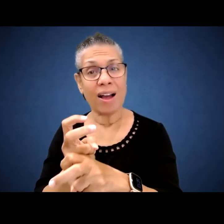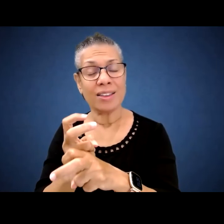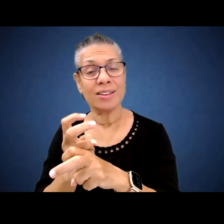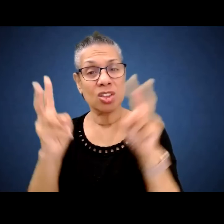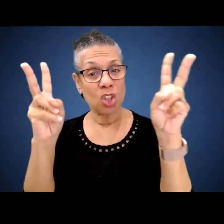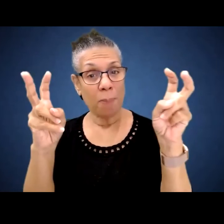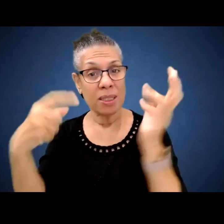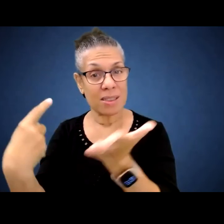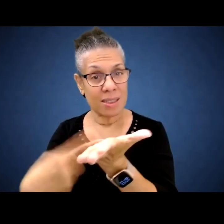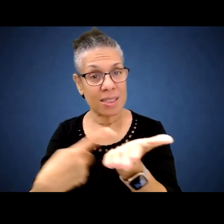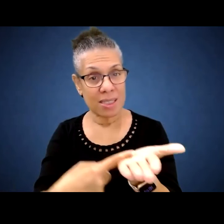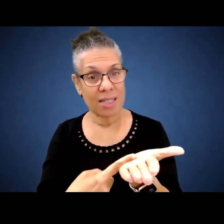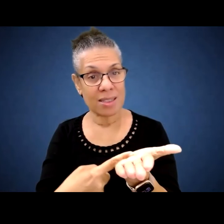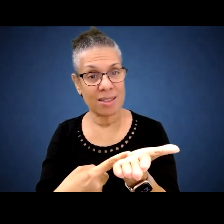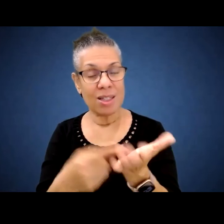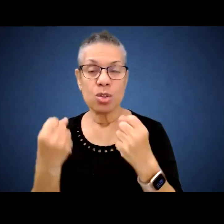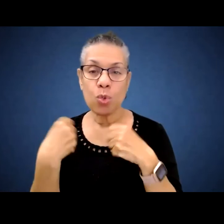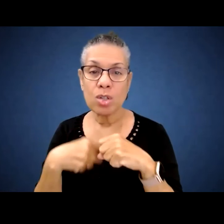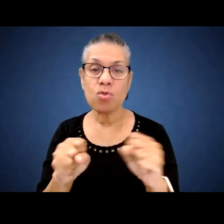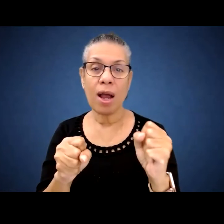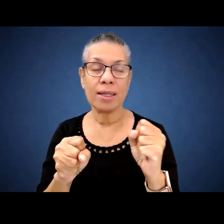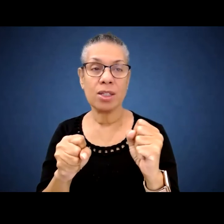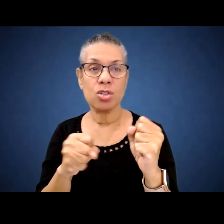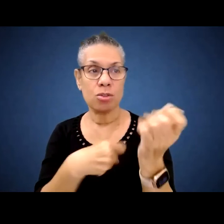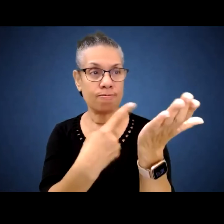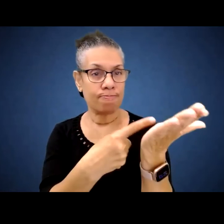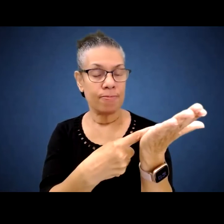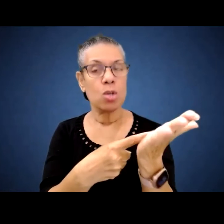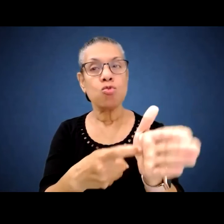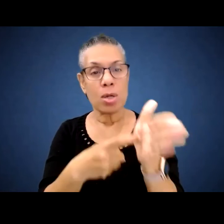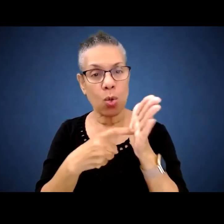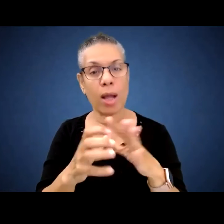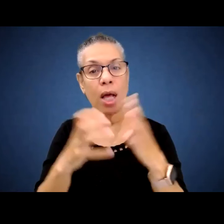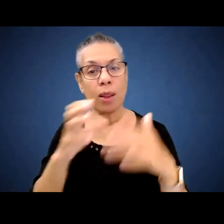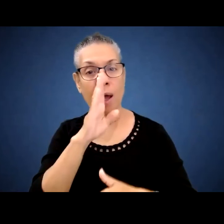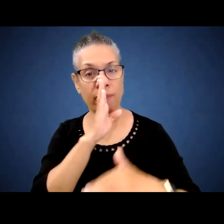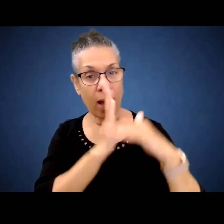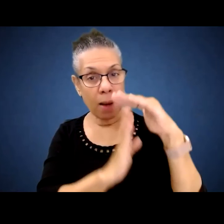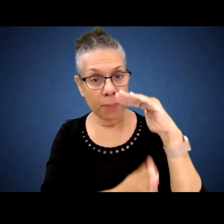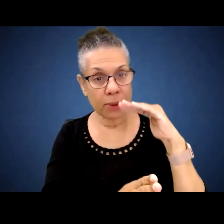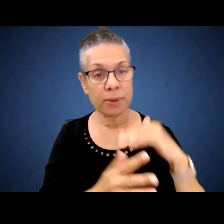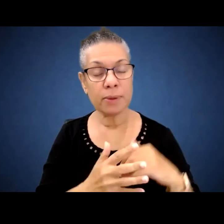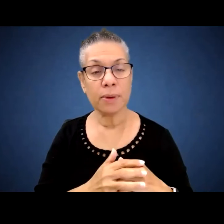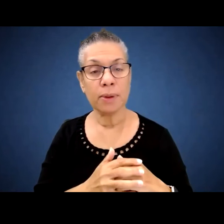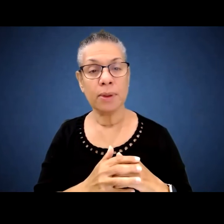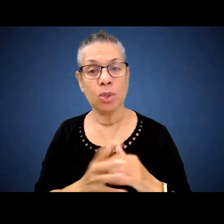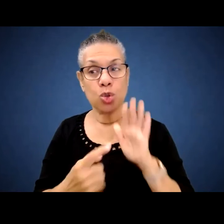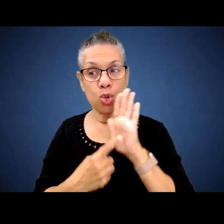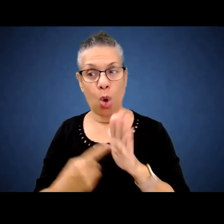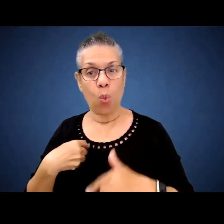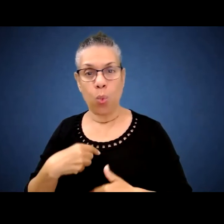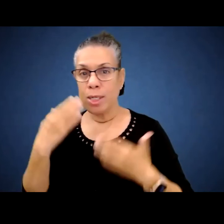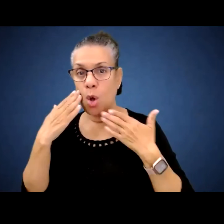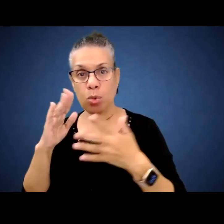are attempting to address. They require a great amount of humility, showing how much we don't